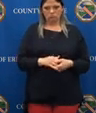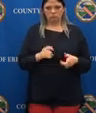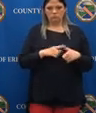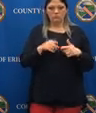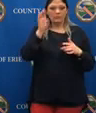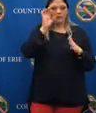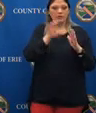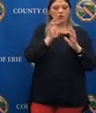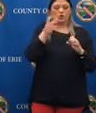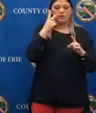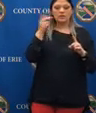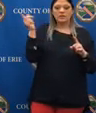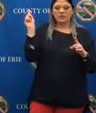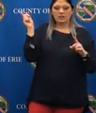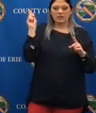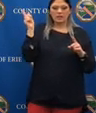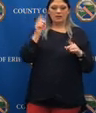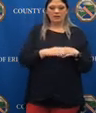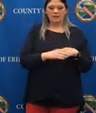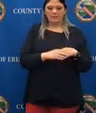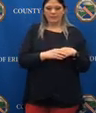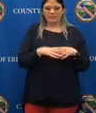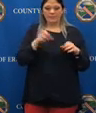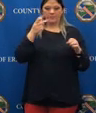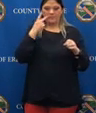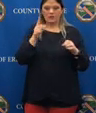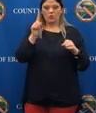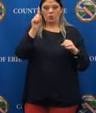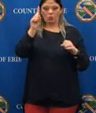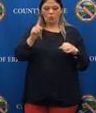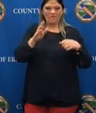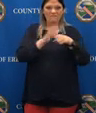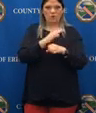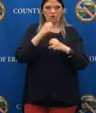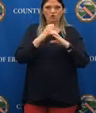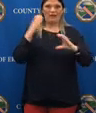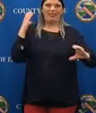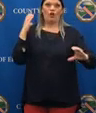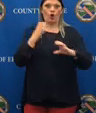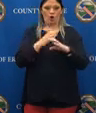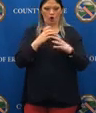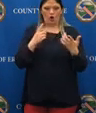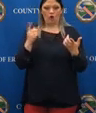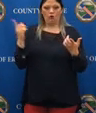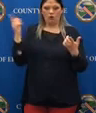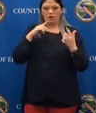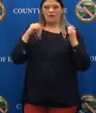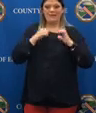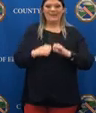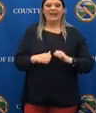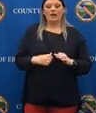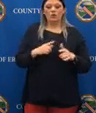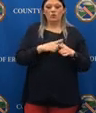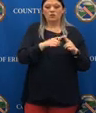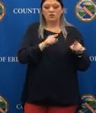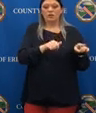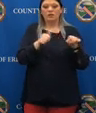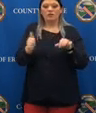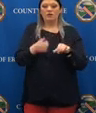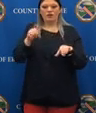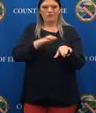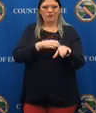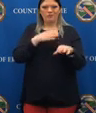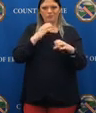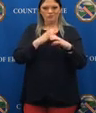you see on the screen are just a couple of you can see there was one full trailer of what was gowns, and then we also had another trailer